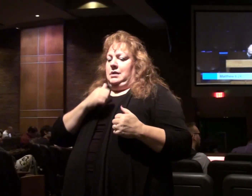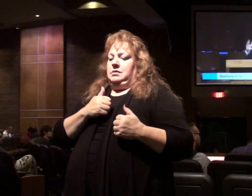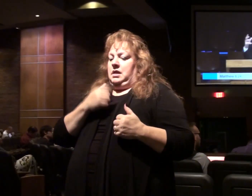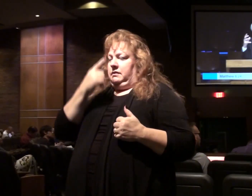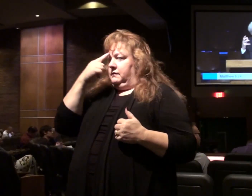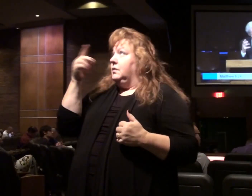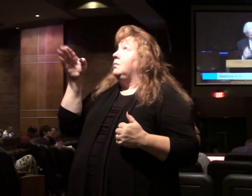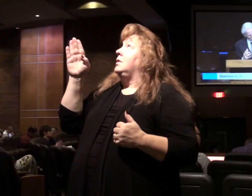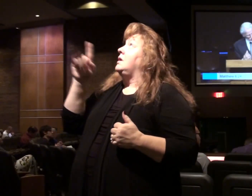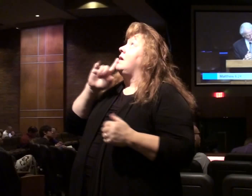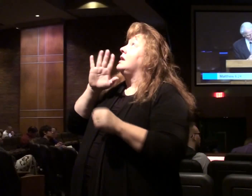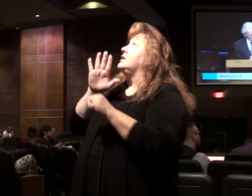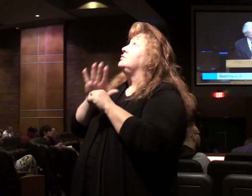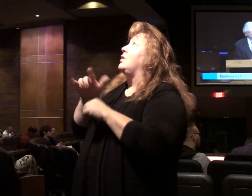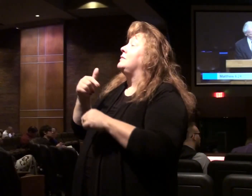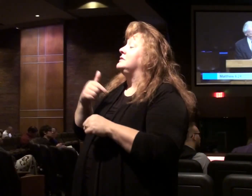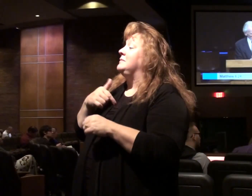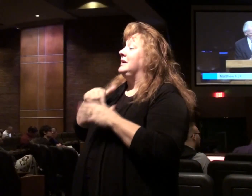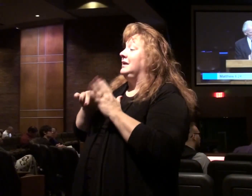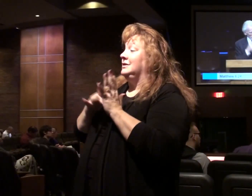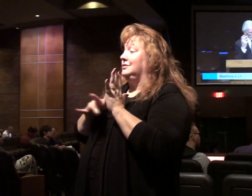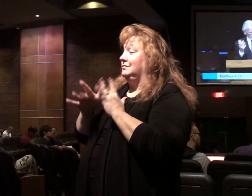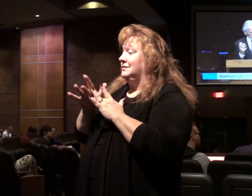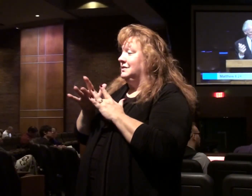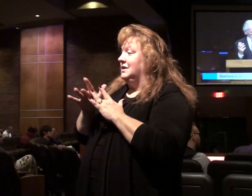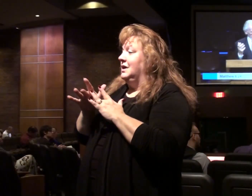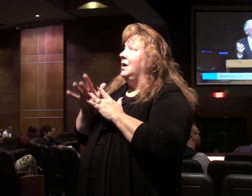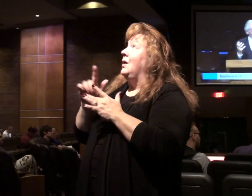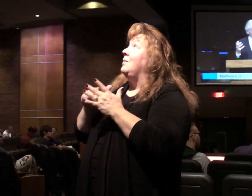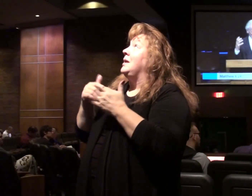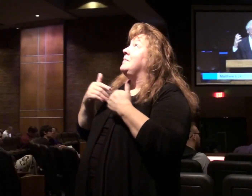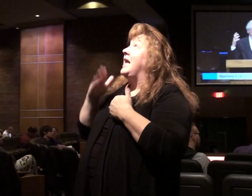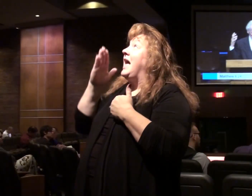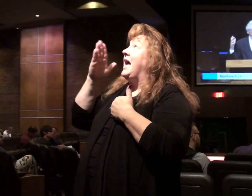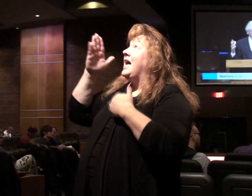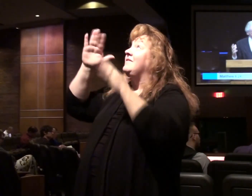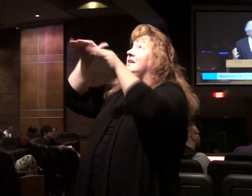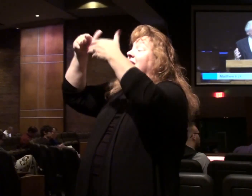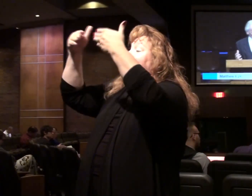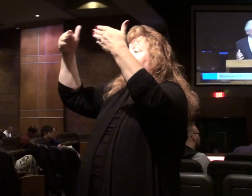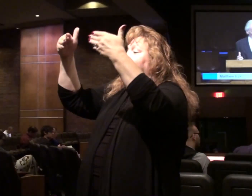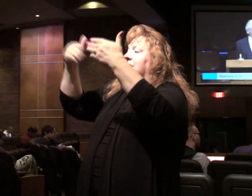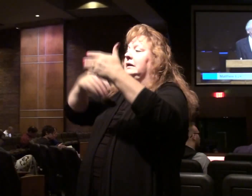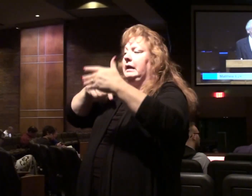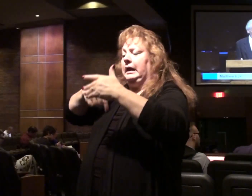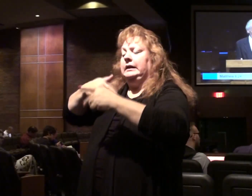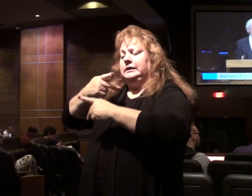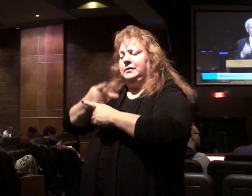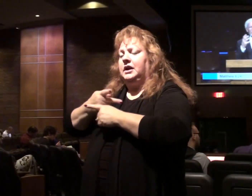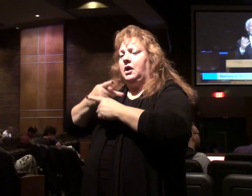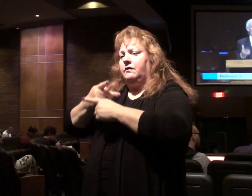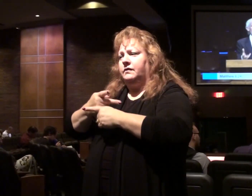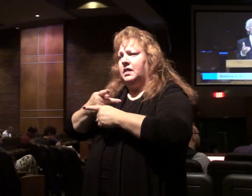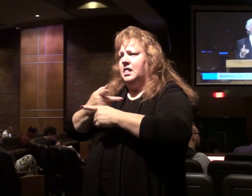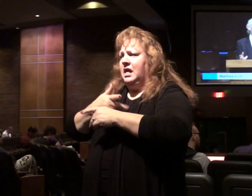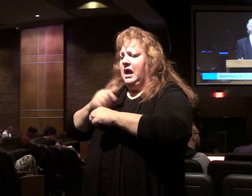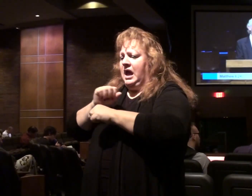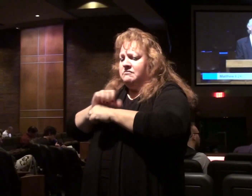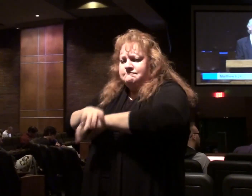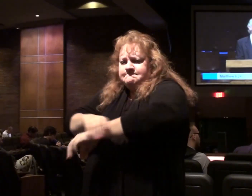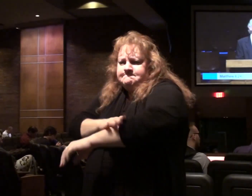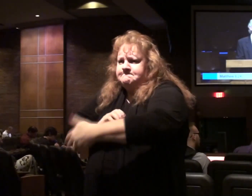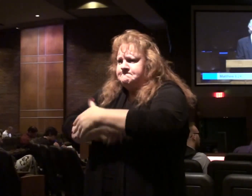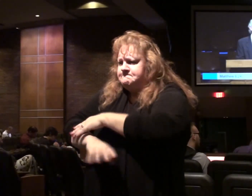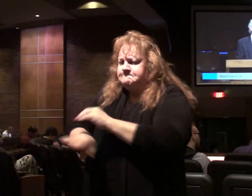what God has promised me in Christ. The inheritance I have in heaven. I have to be careful. I've worked hard to get what